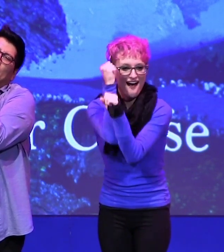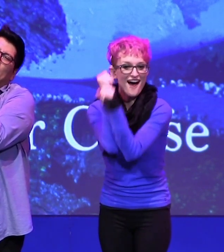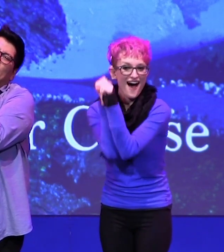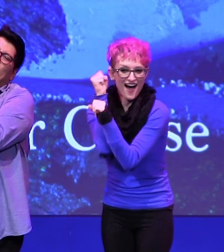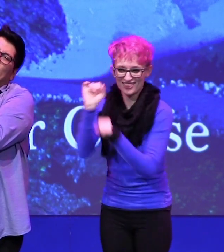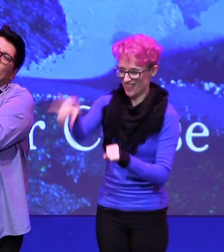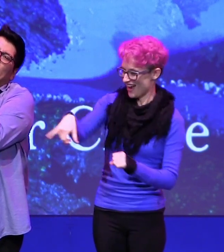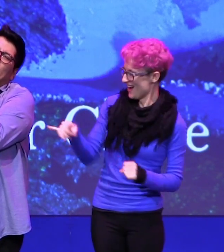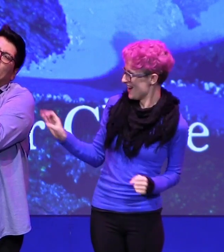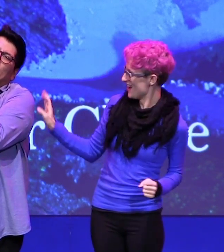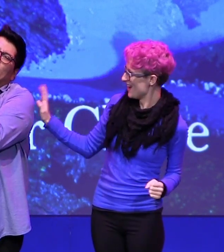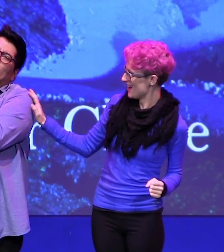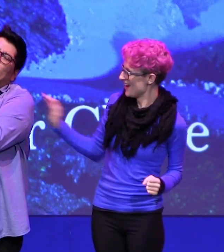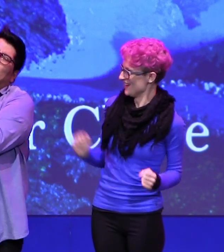The piston's moving up and down.